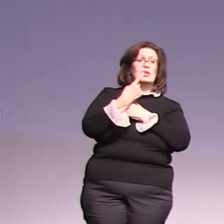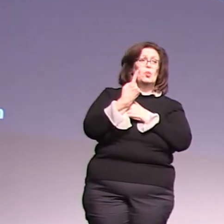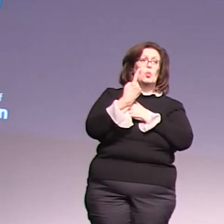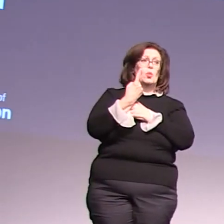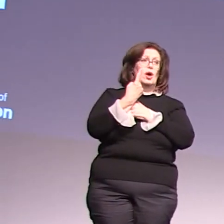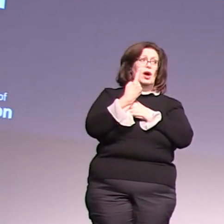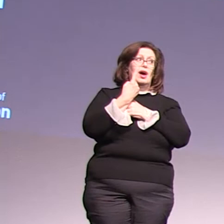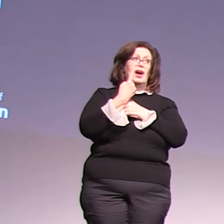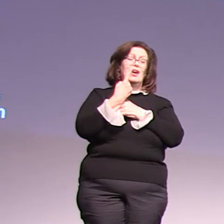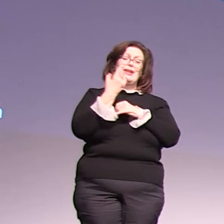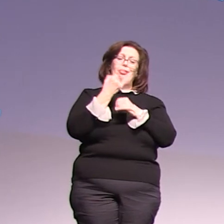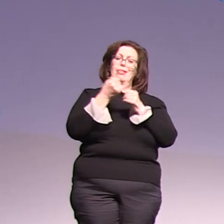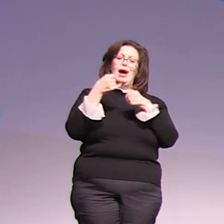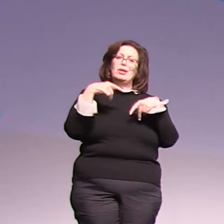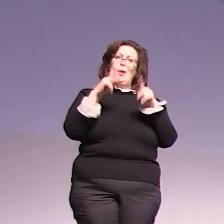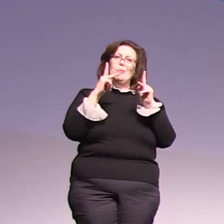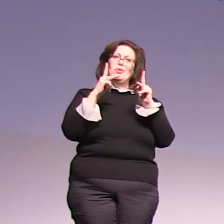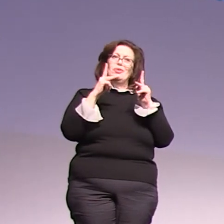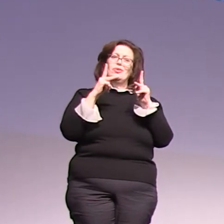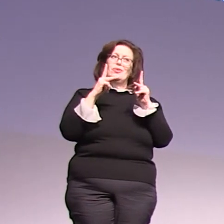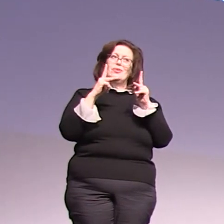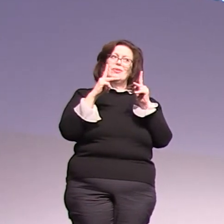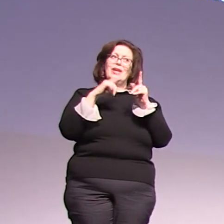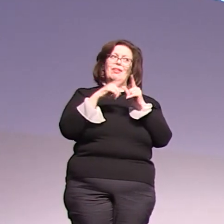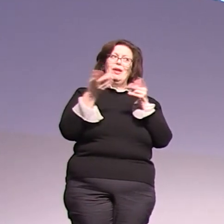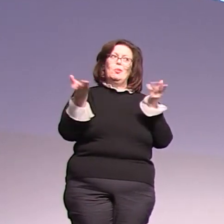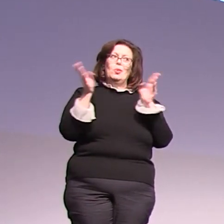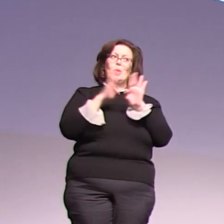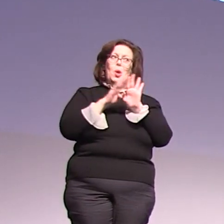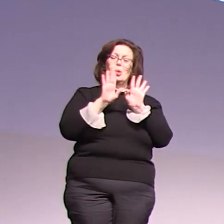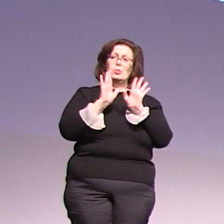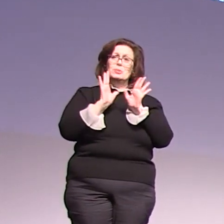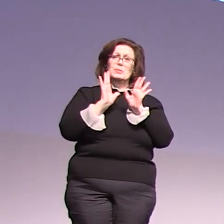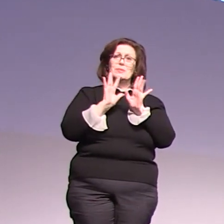last opportunity before the commissioner kind of gives us some closing remarks.